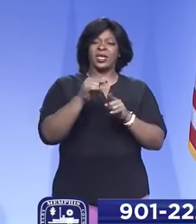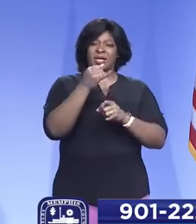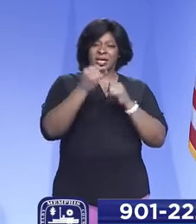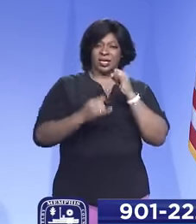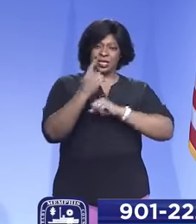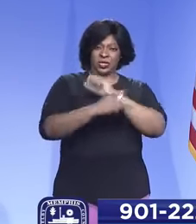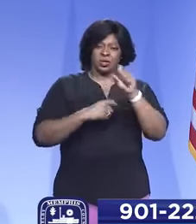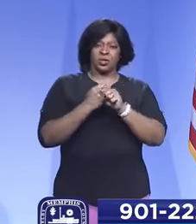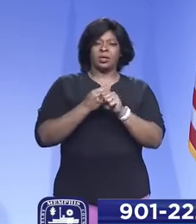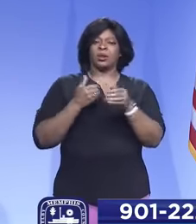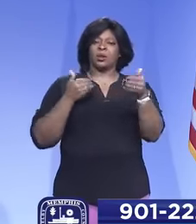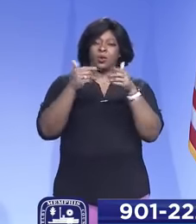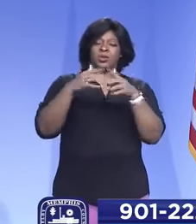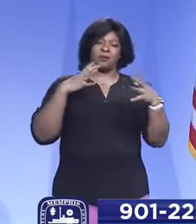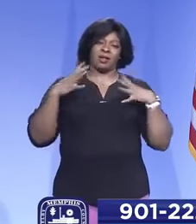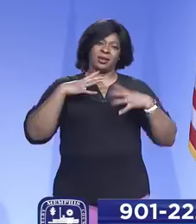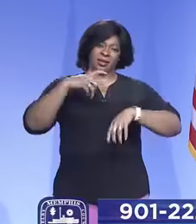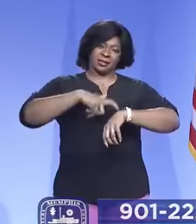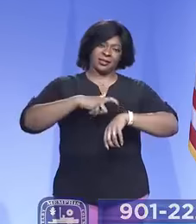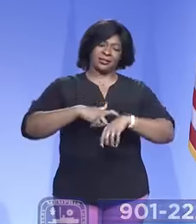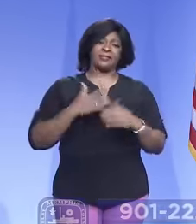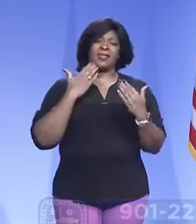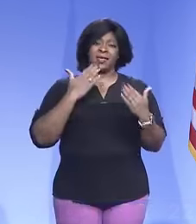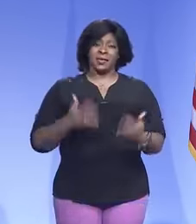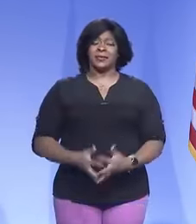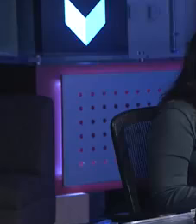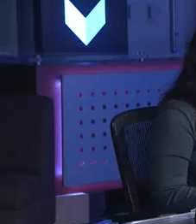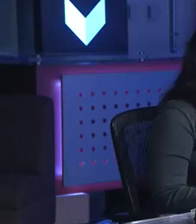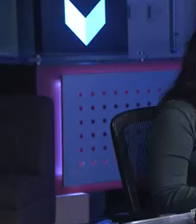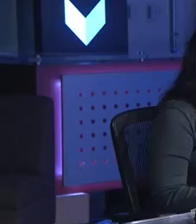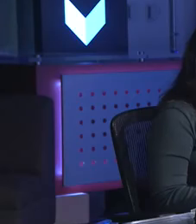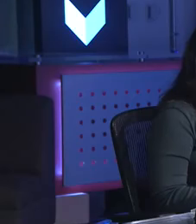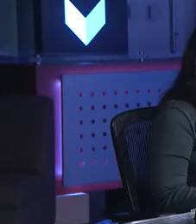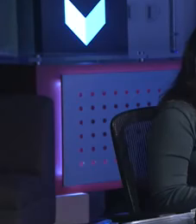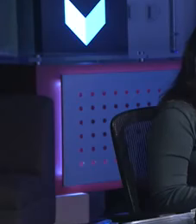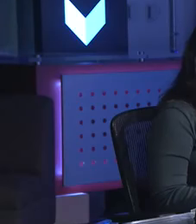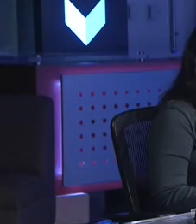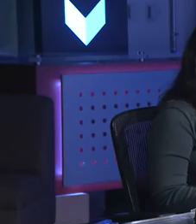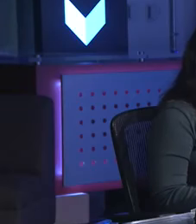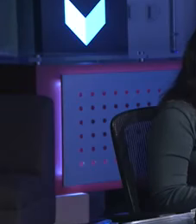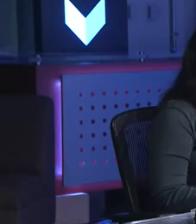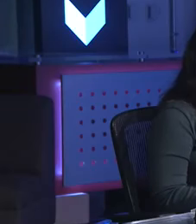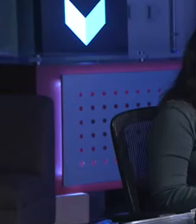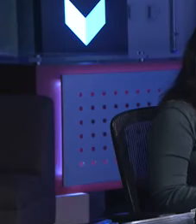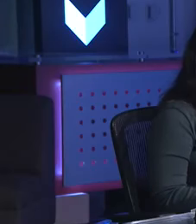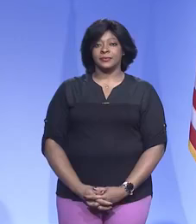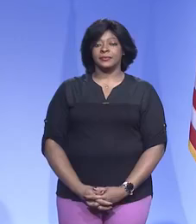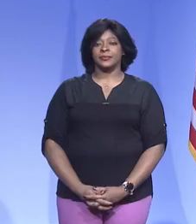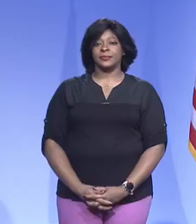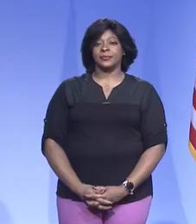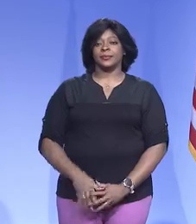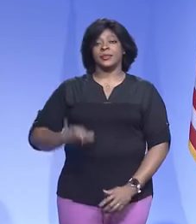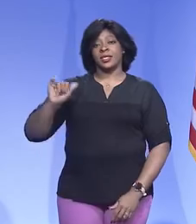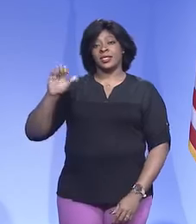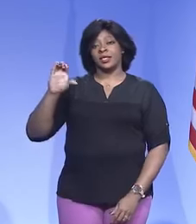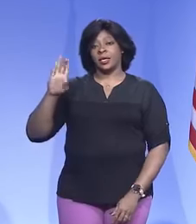of the year and towards the holiday season. Thank you. Jacob Steimer, Memphis Business Journal.